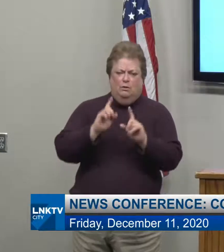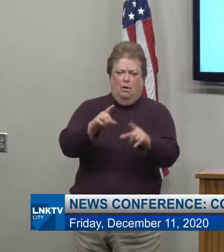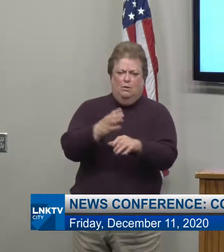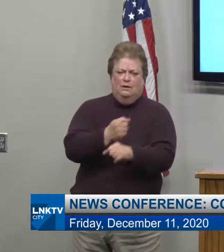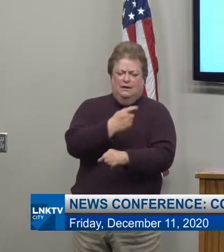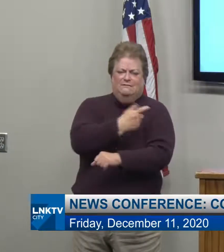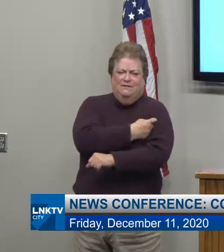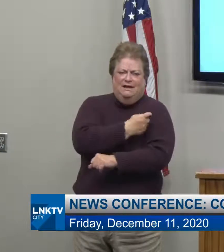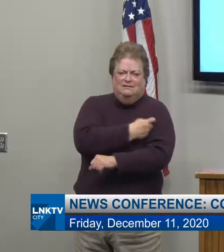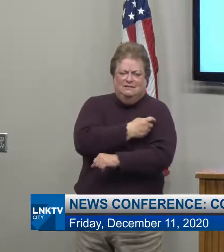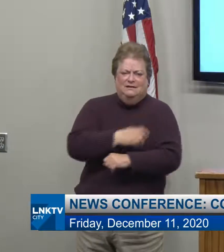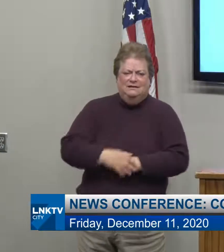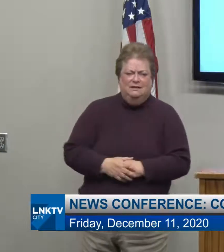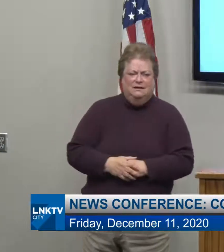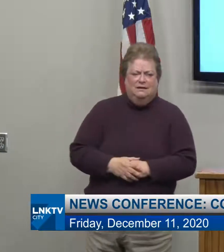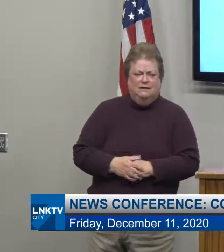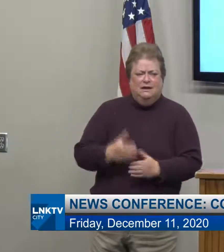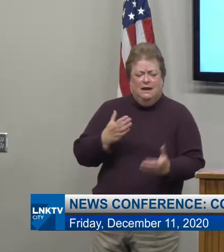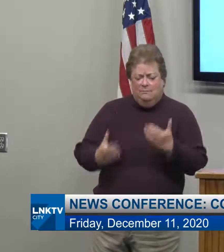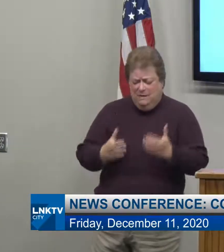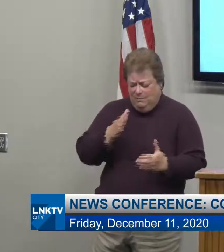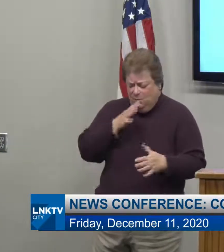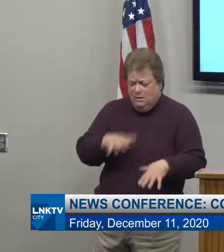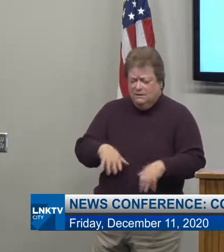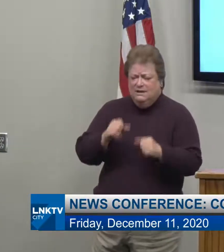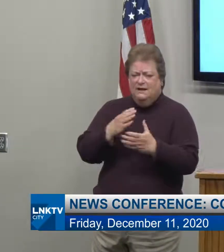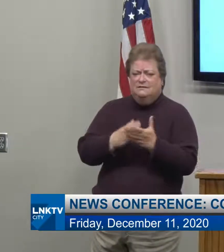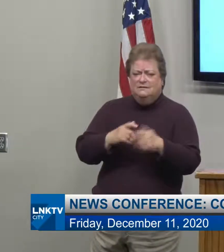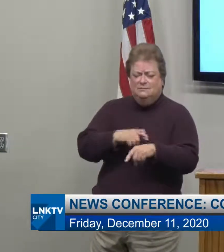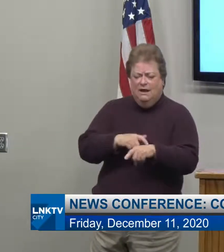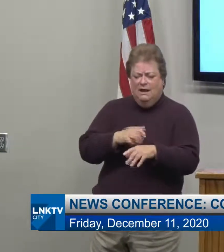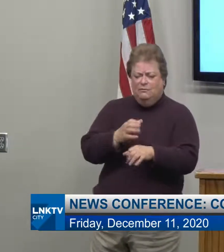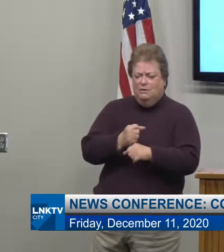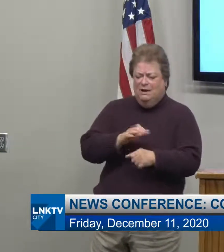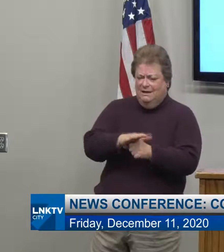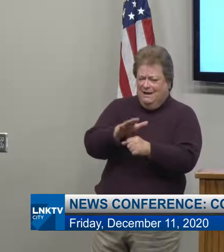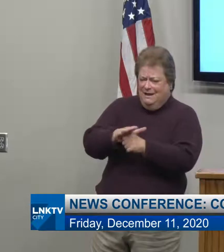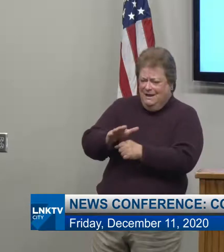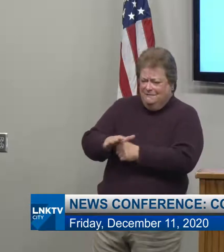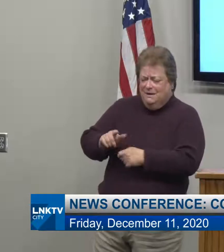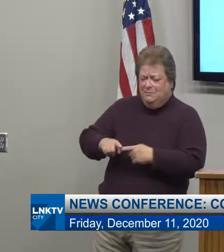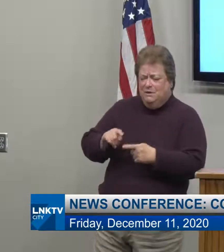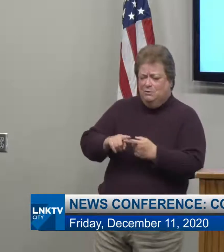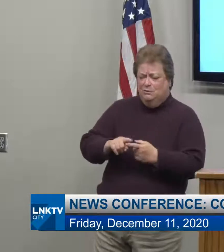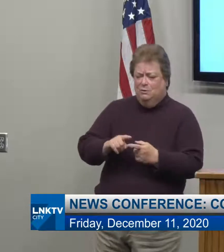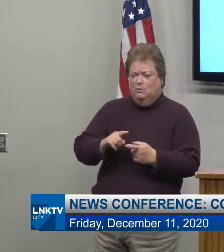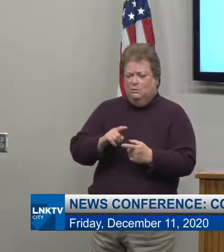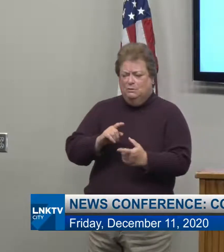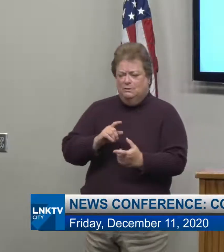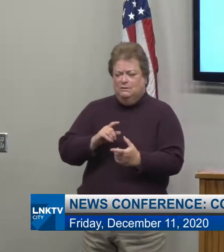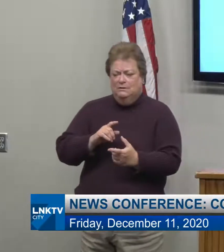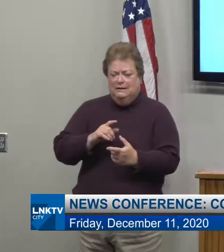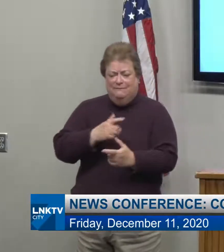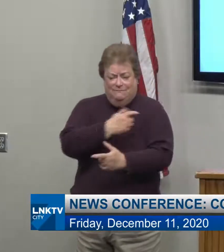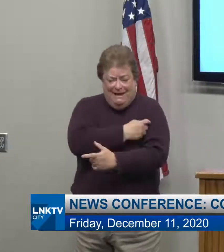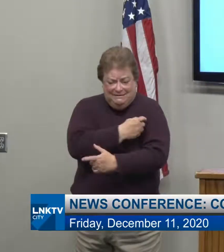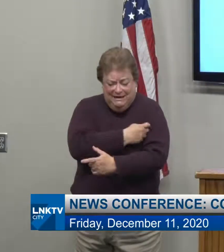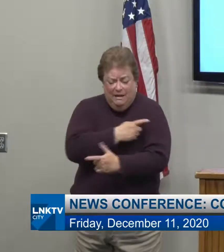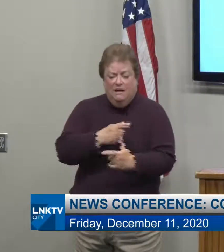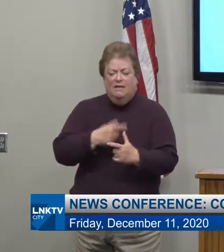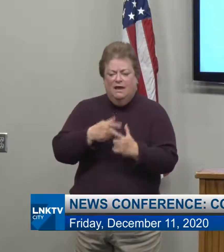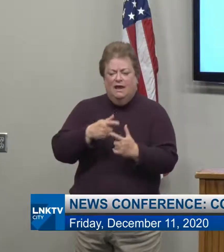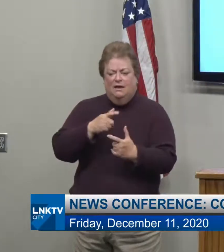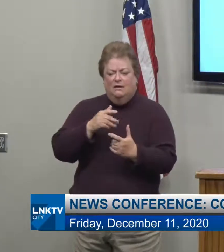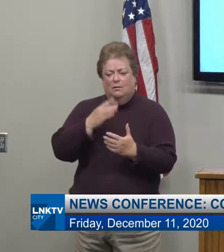of vaccine means it will take time to get enough people vaccinated to stem the spread of the virus. And public health